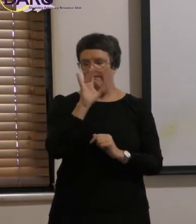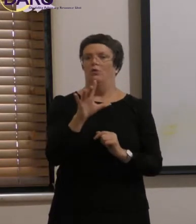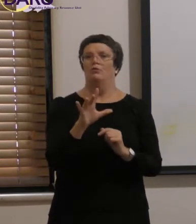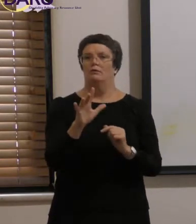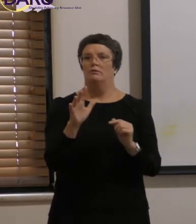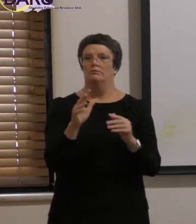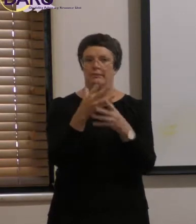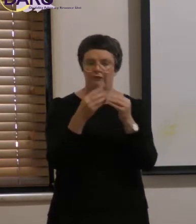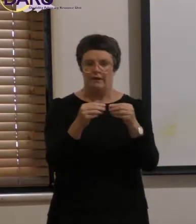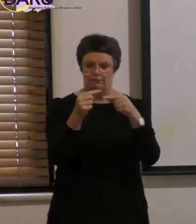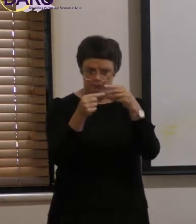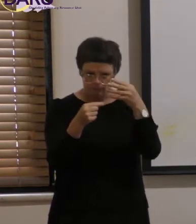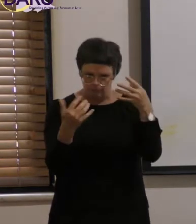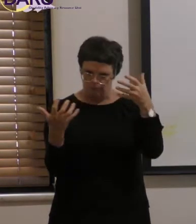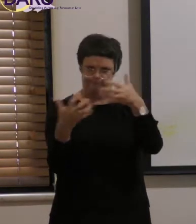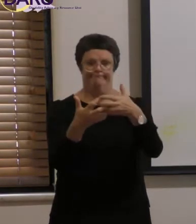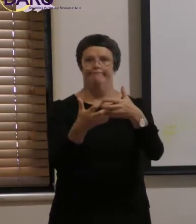just falling into place.